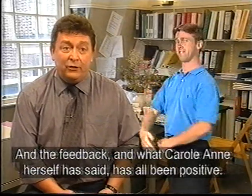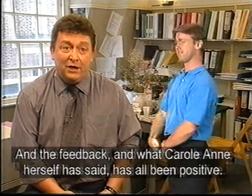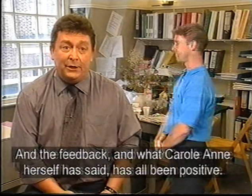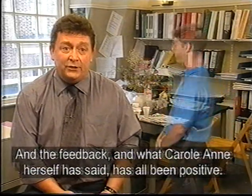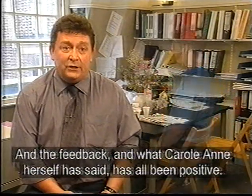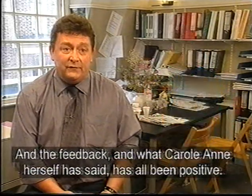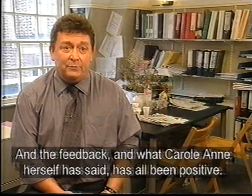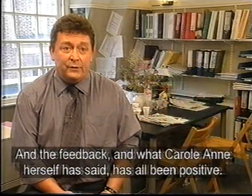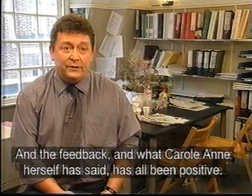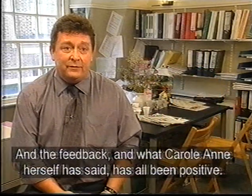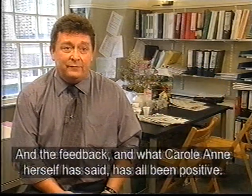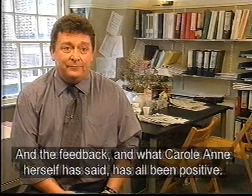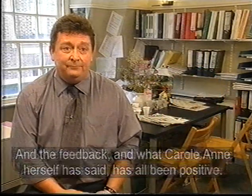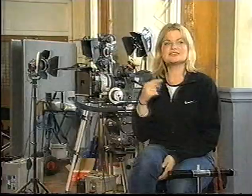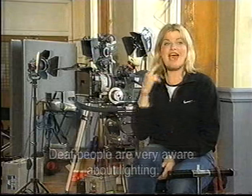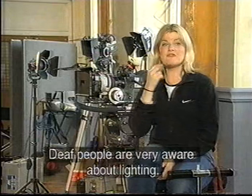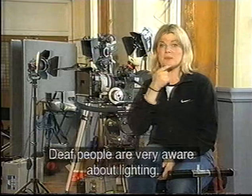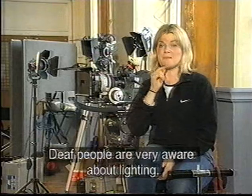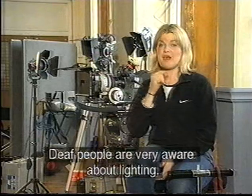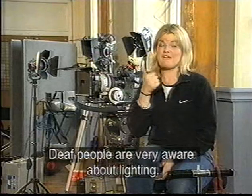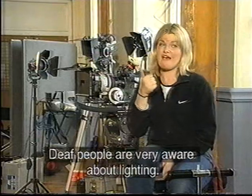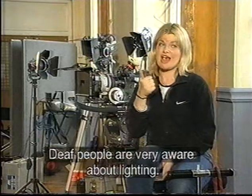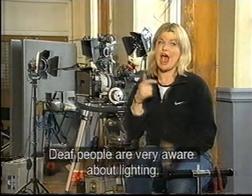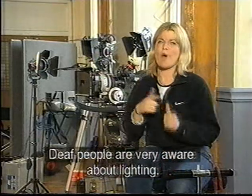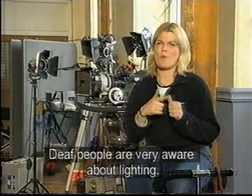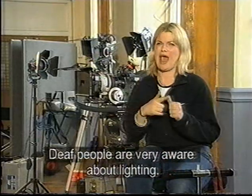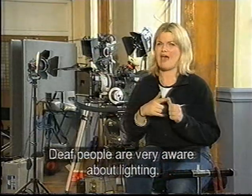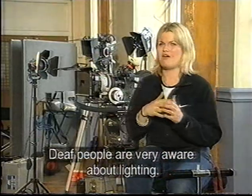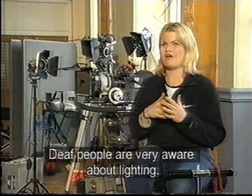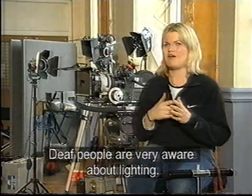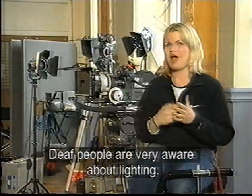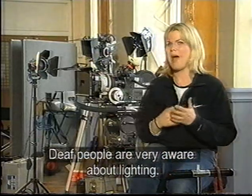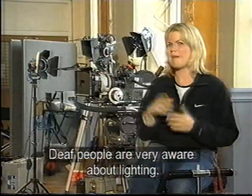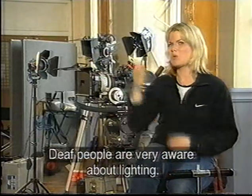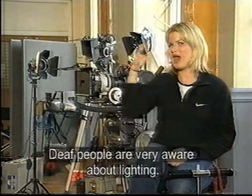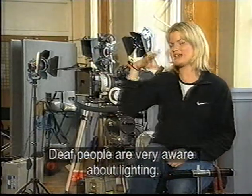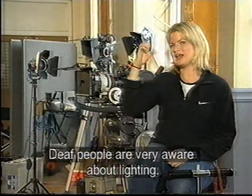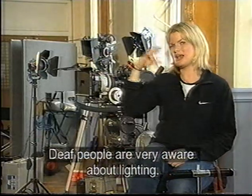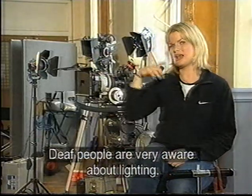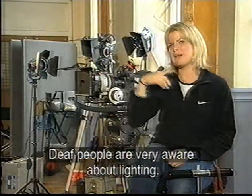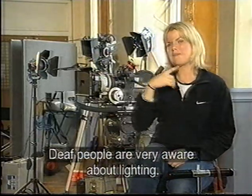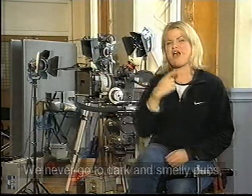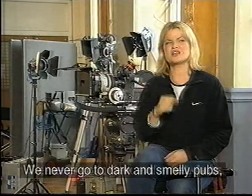incredibly constructive and positive. Deaf people are very aware about lighting because